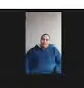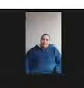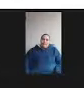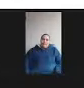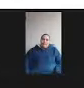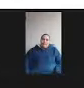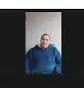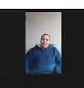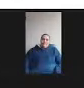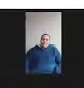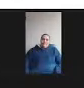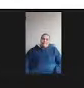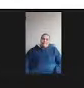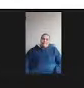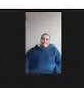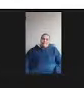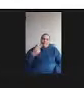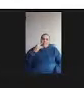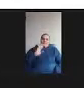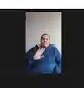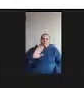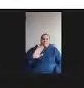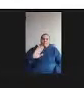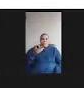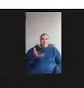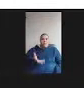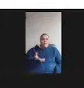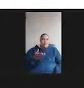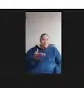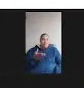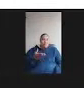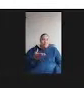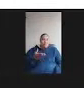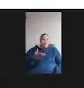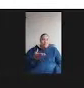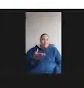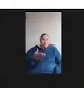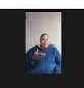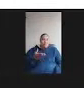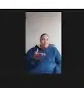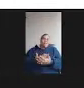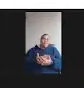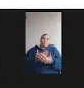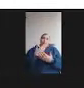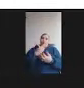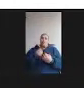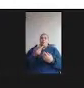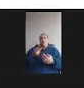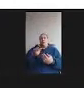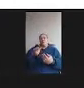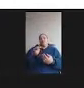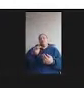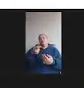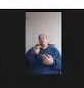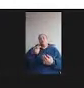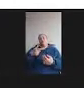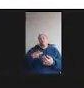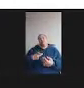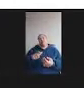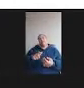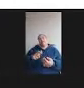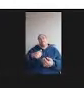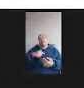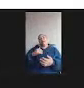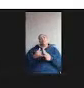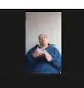Ek sien die hand van die speaker. Speaker, u mag voortgaan. Thank you very much, Chair. Chair, I want to just add something